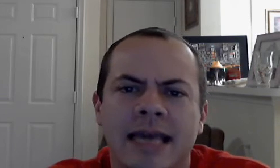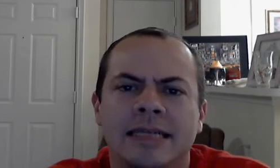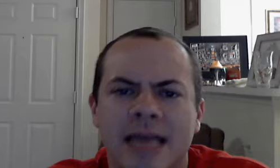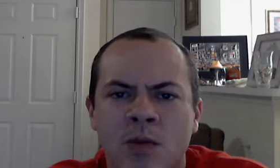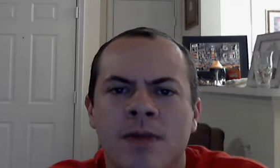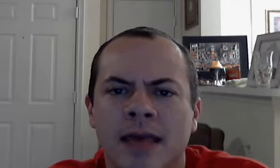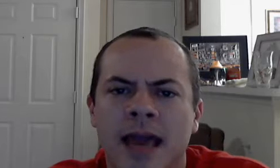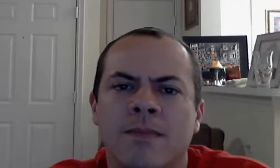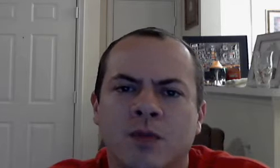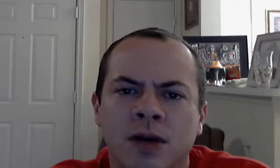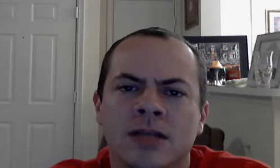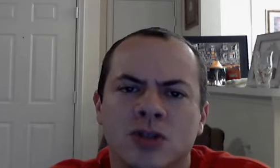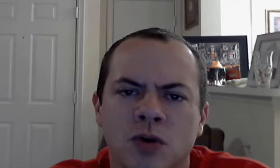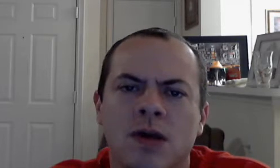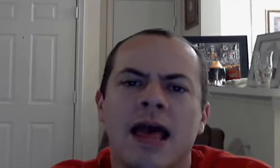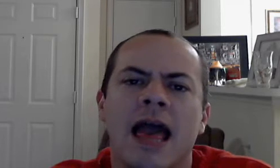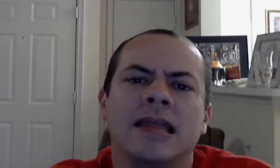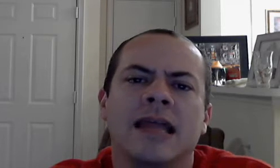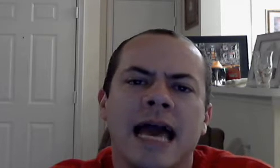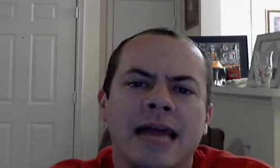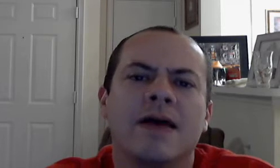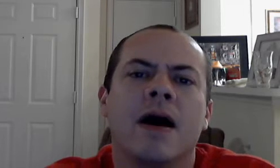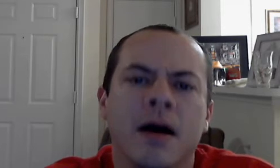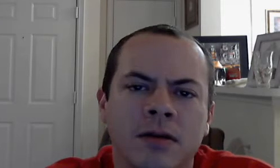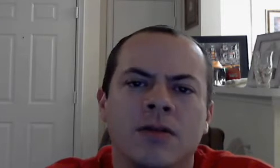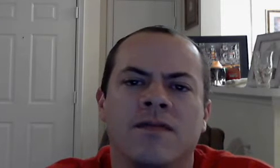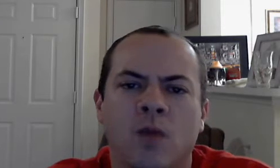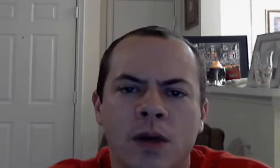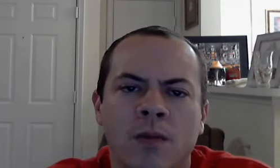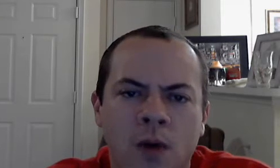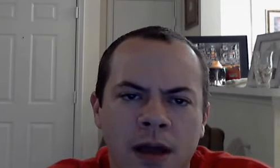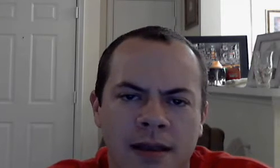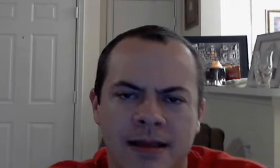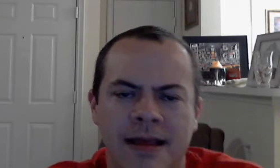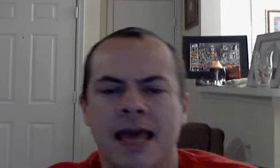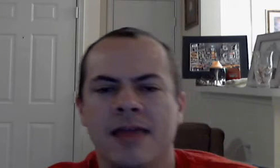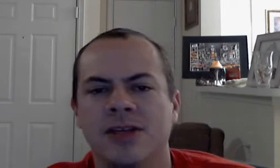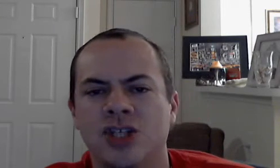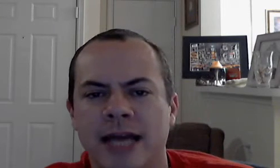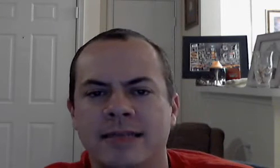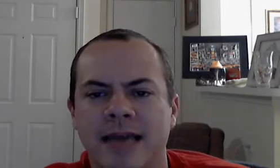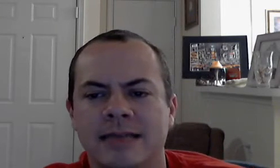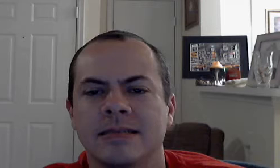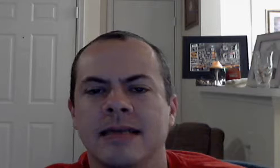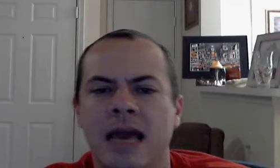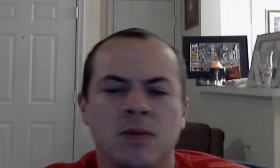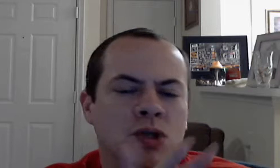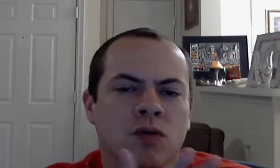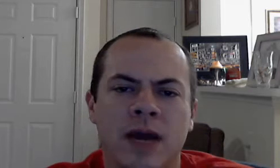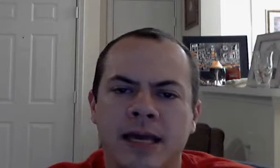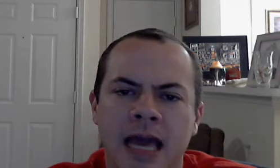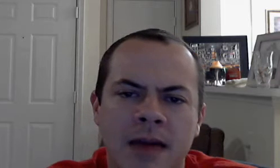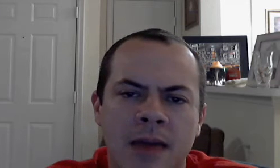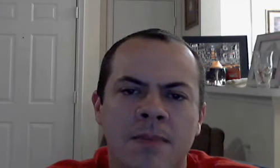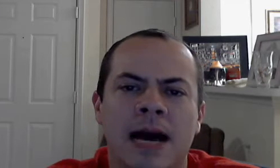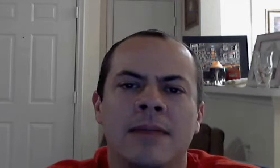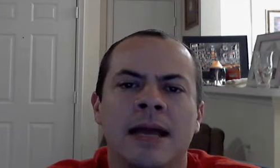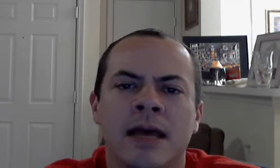Yankees. They win the game 3-2. And then I had the under, the 41, in the Jets-Texans game. It was a great game. Had me biting my